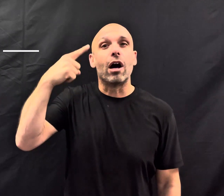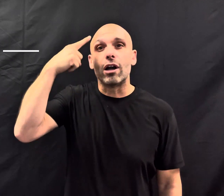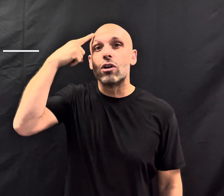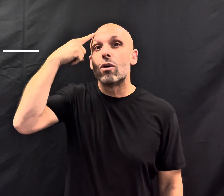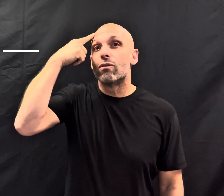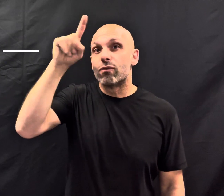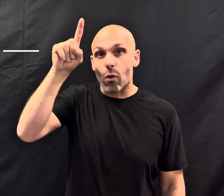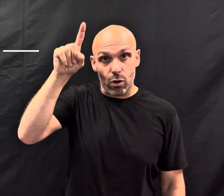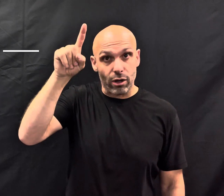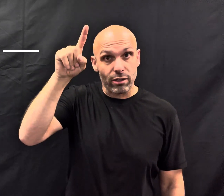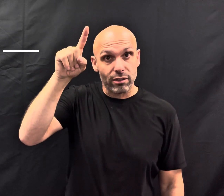F-O-R, 4.